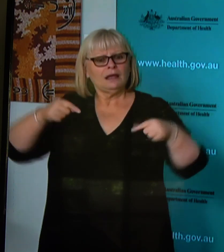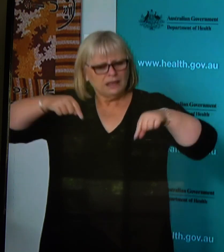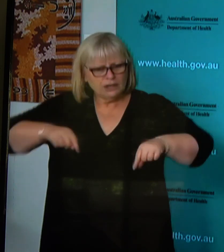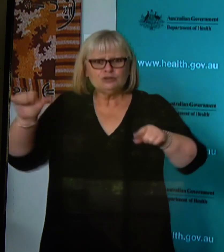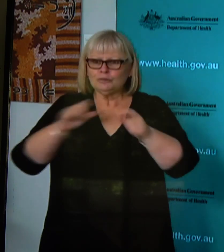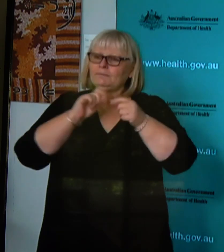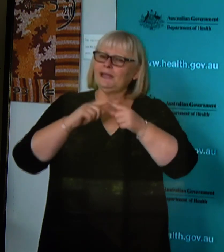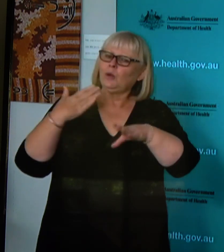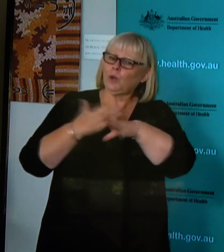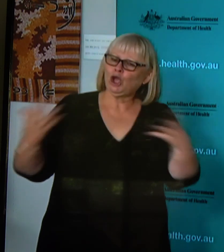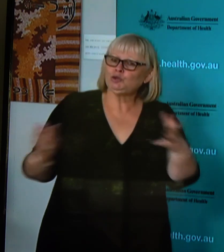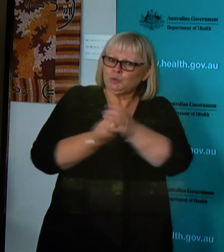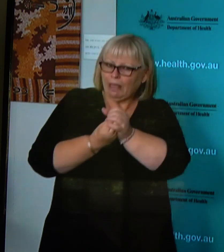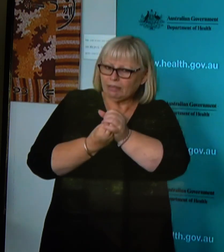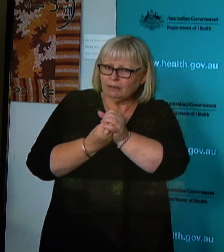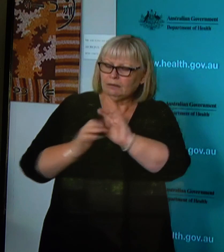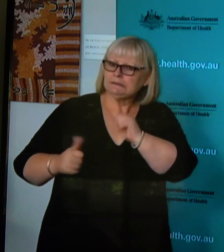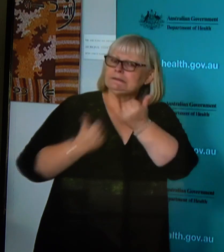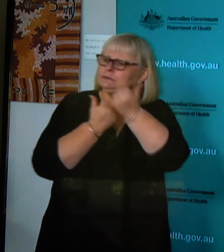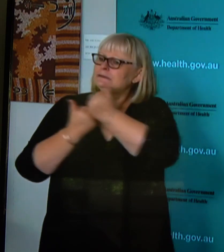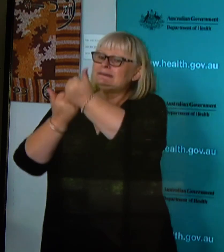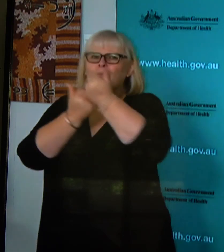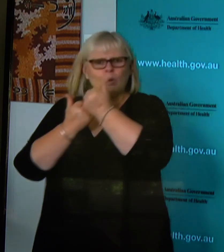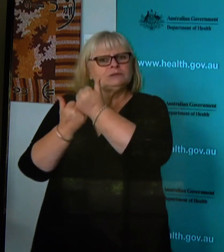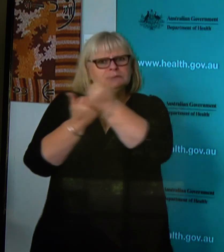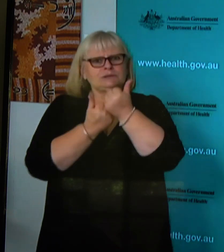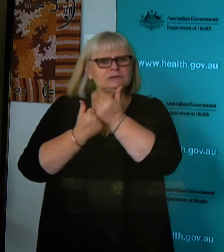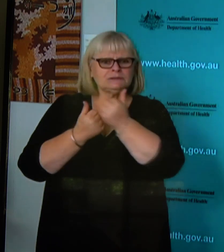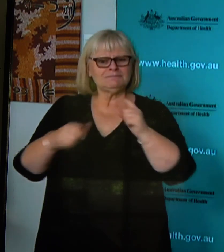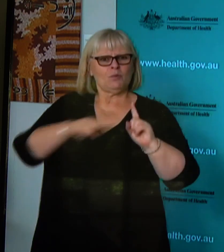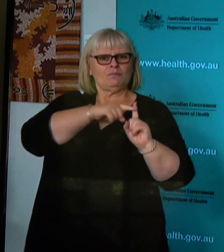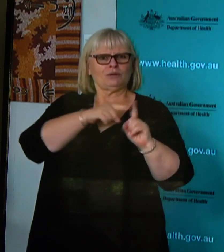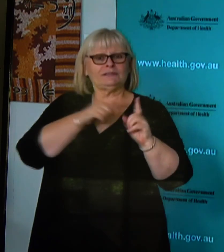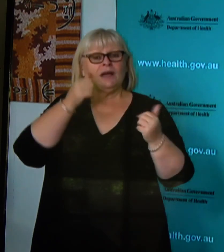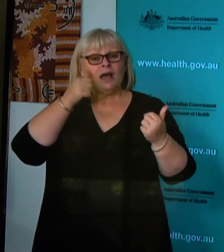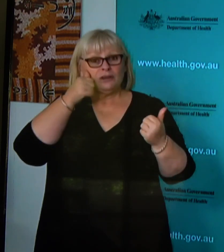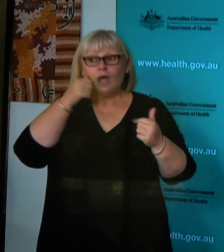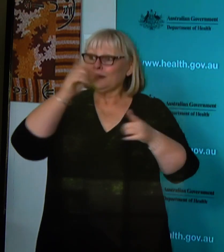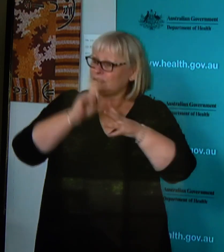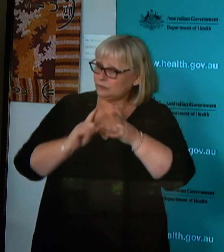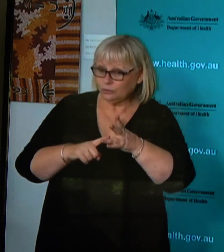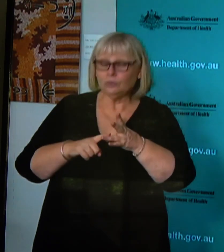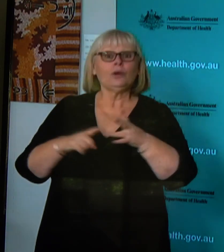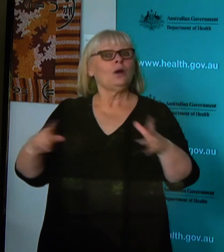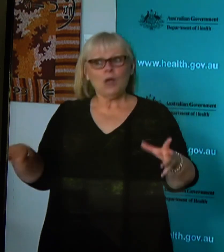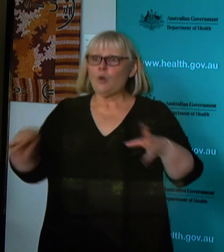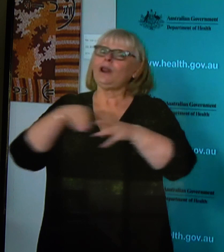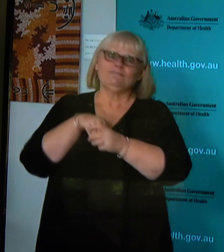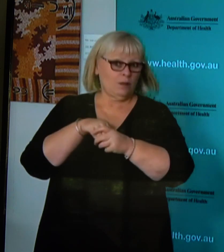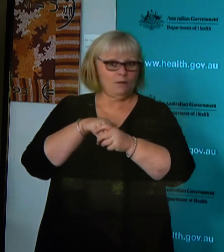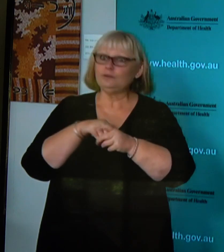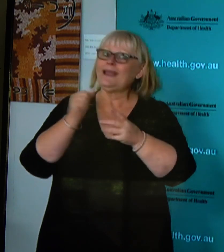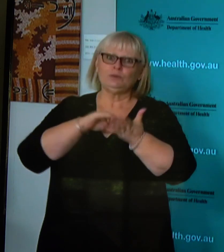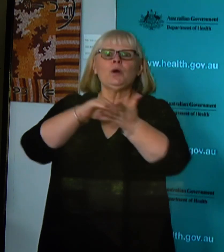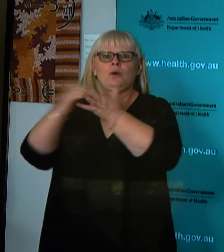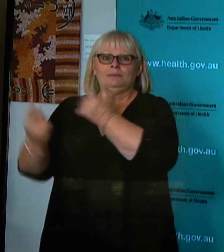be working together and to be the best people we can in Australia. I know we can all do this. We're all in it together. We need to